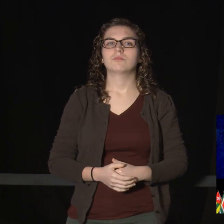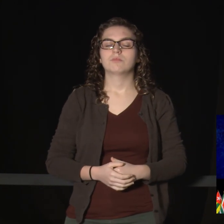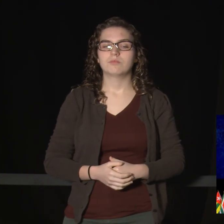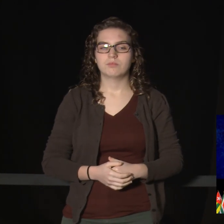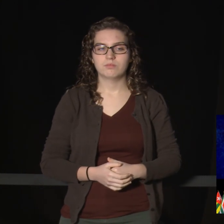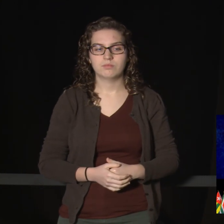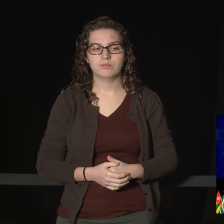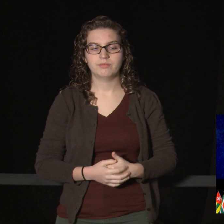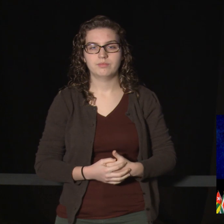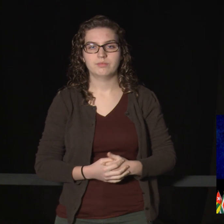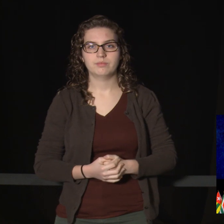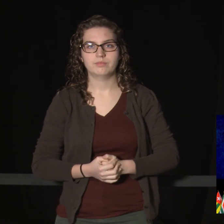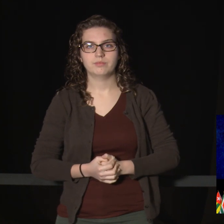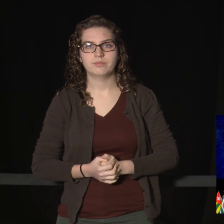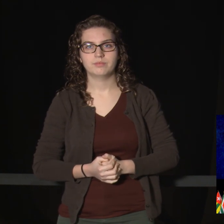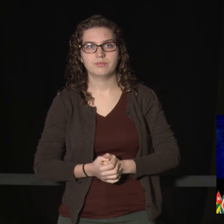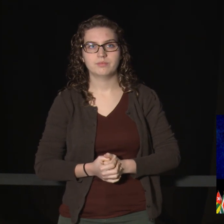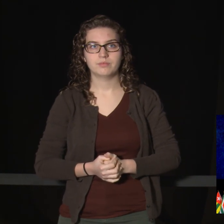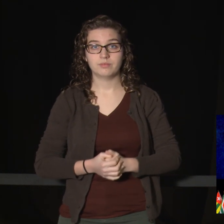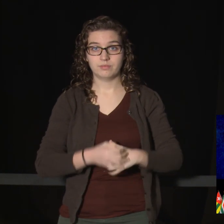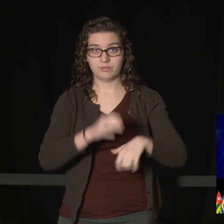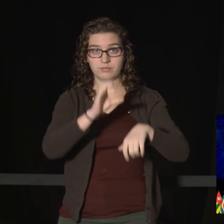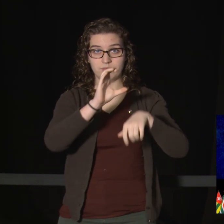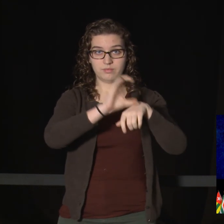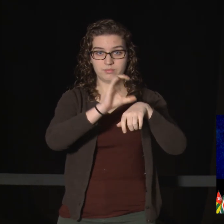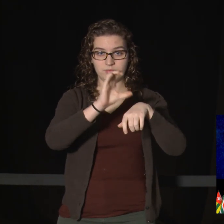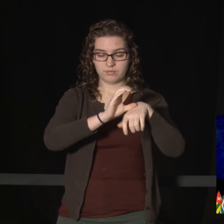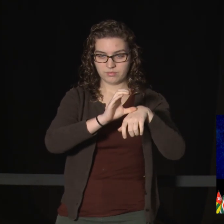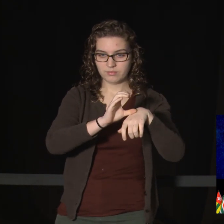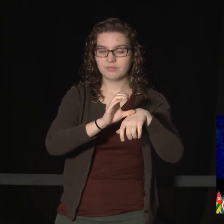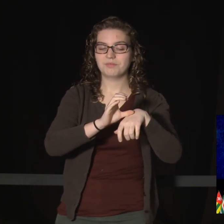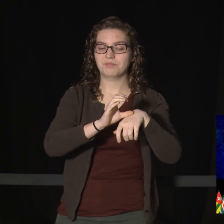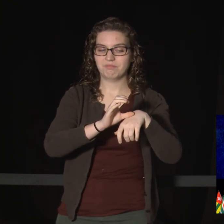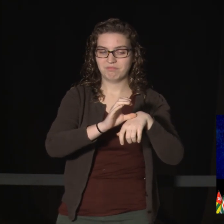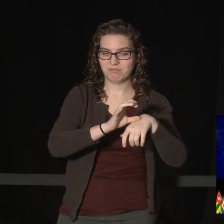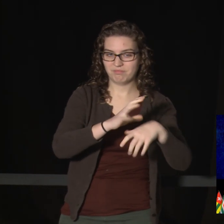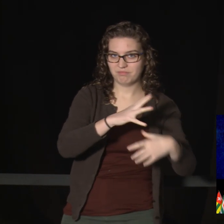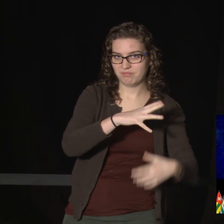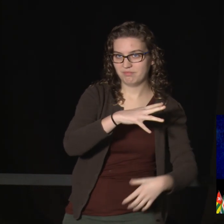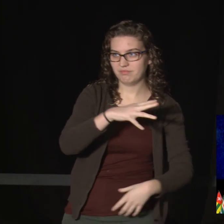descending on the church went out.